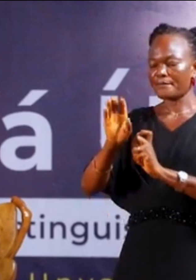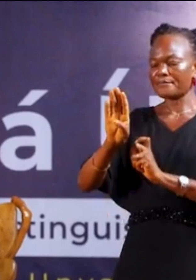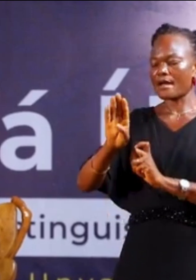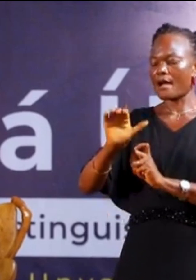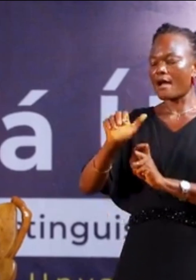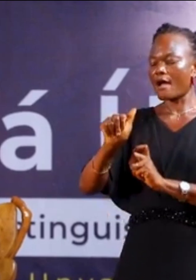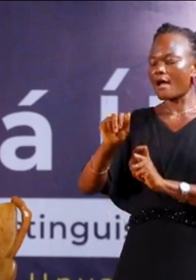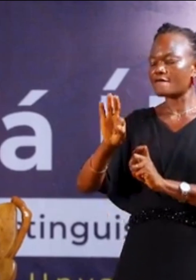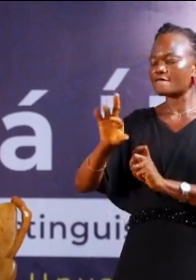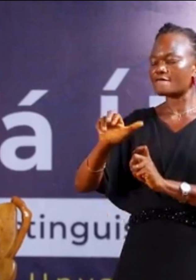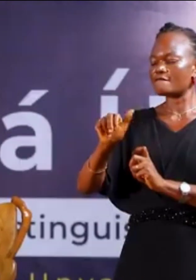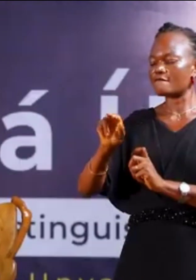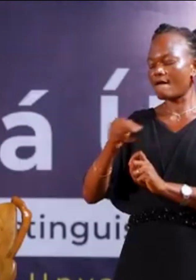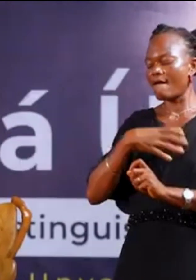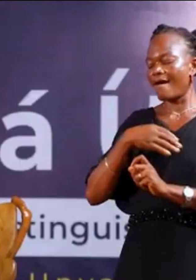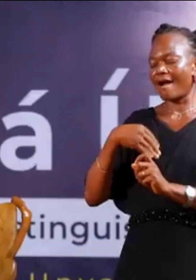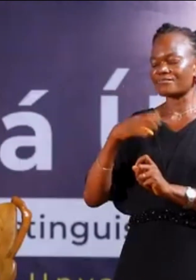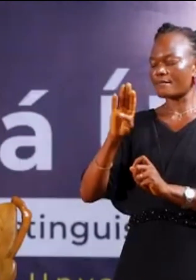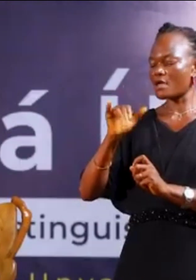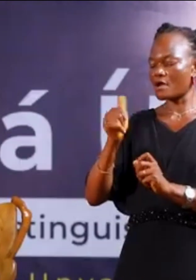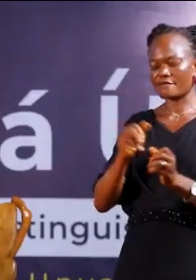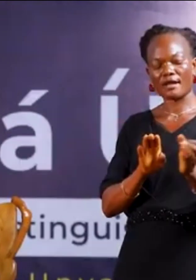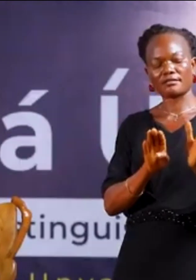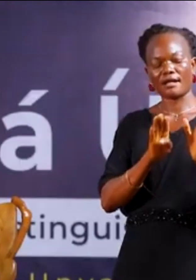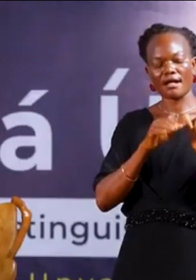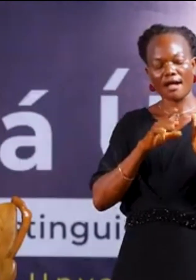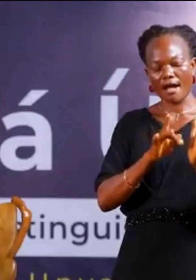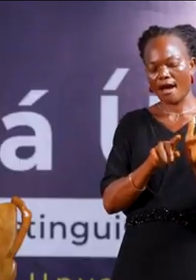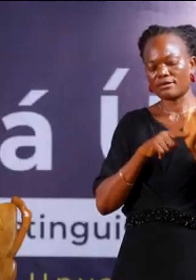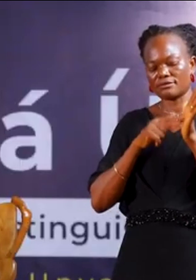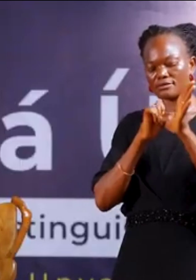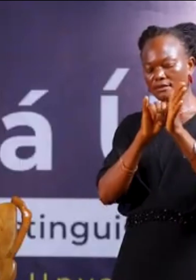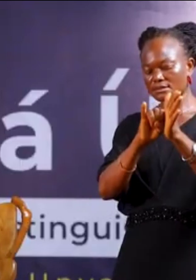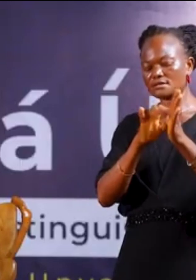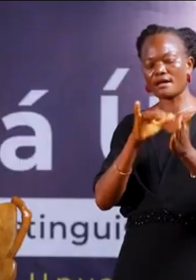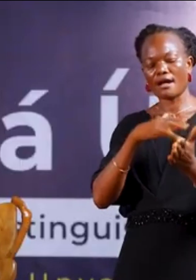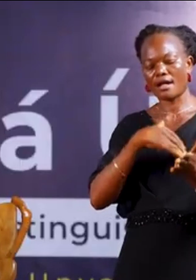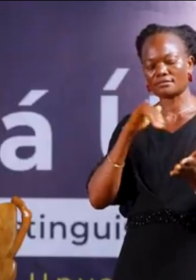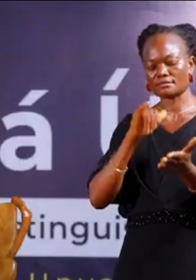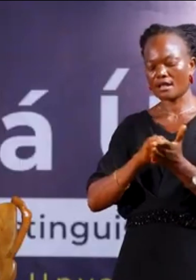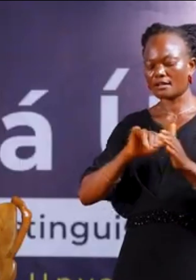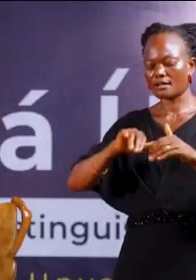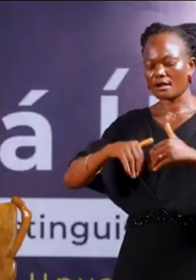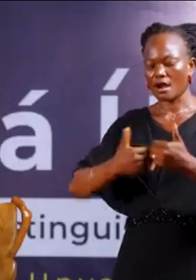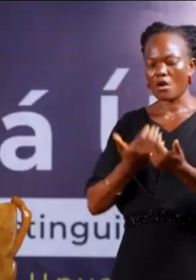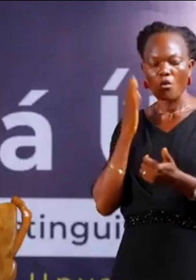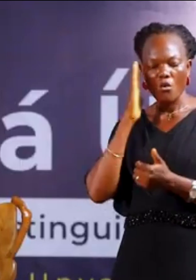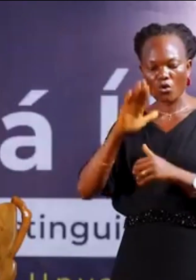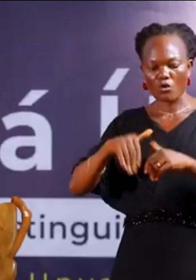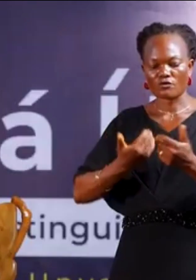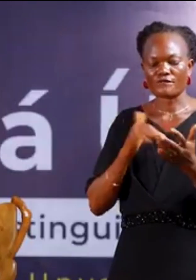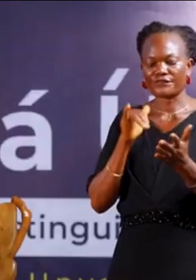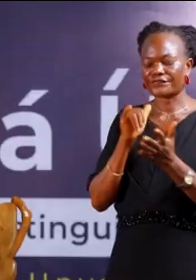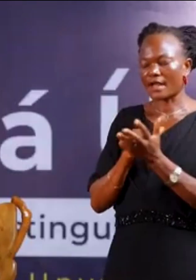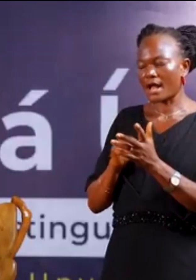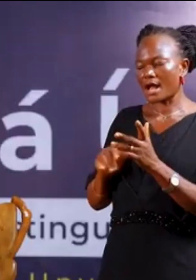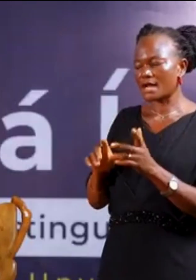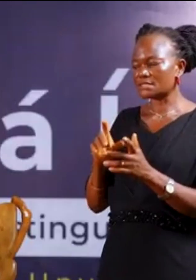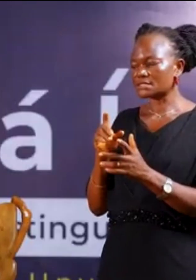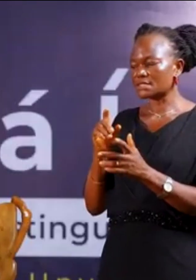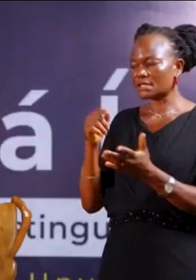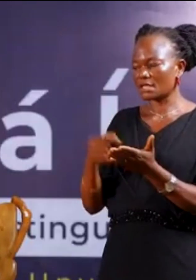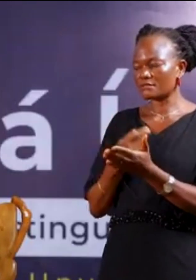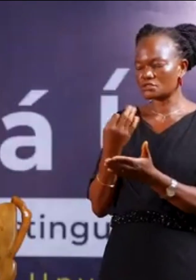Biafra and Biafran identity, and how one may draw from that manifesto in terms